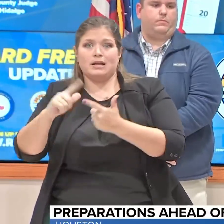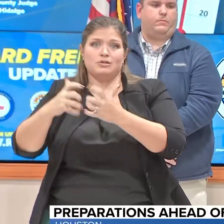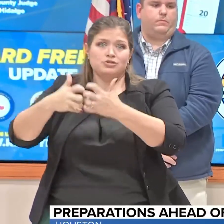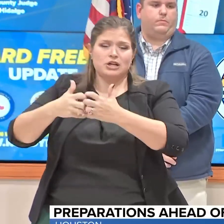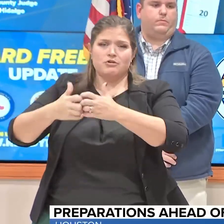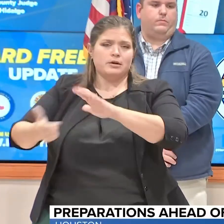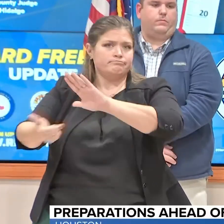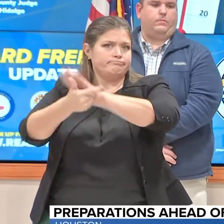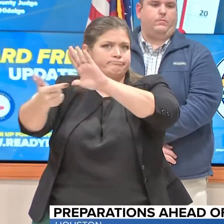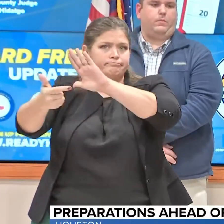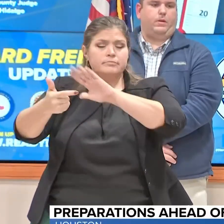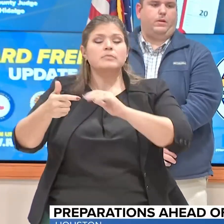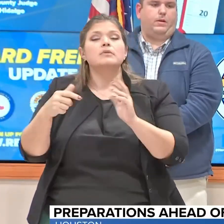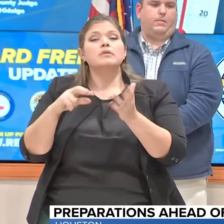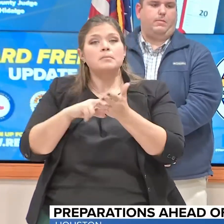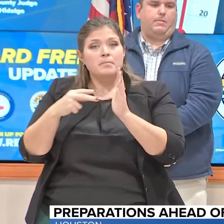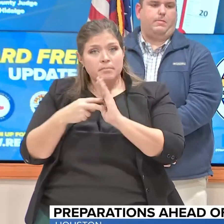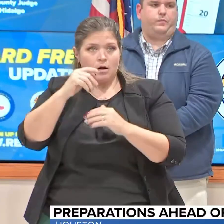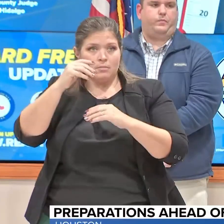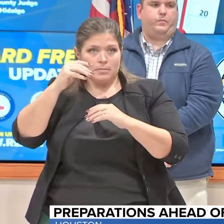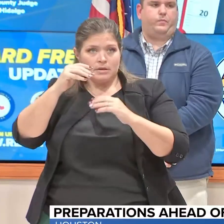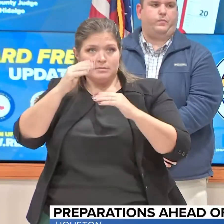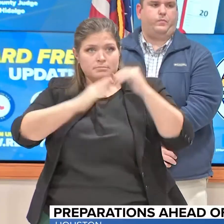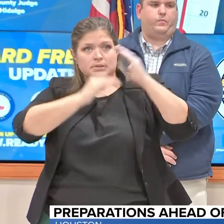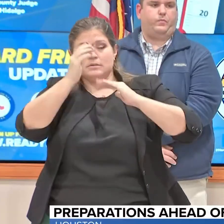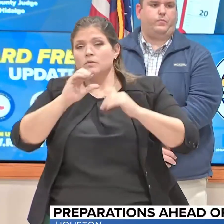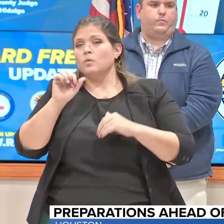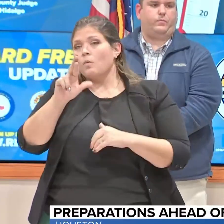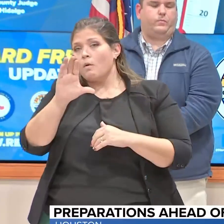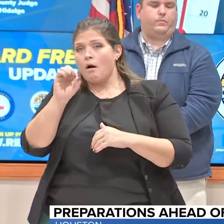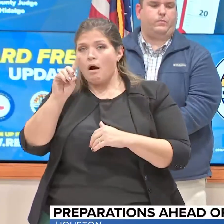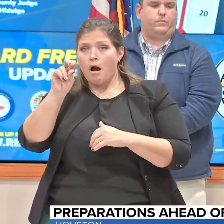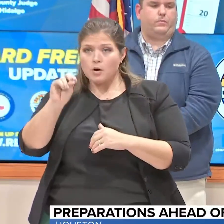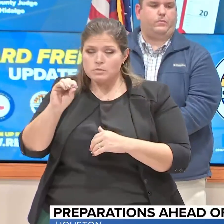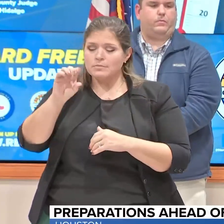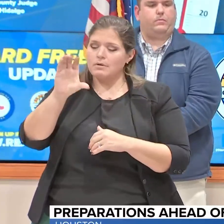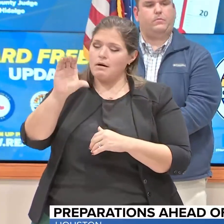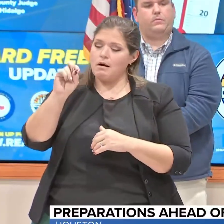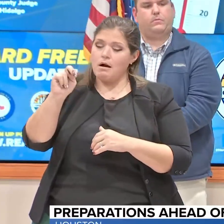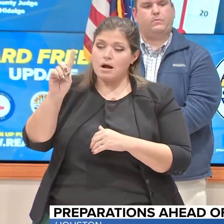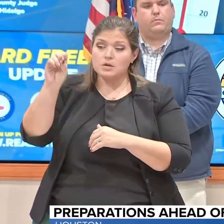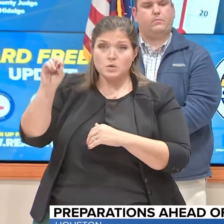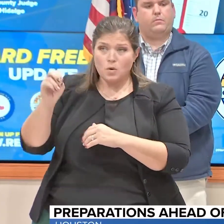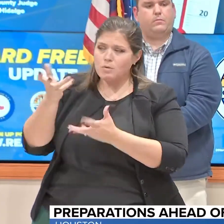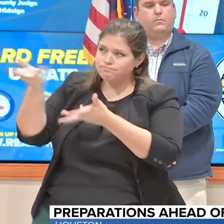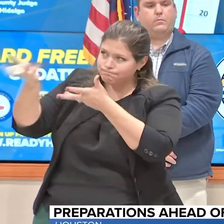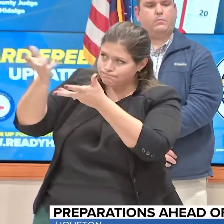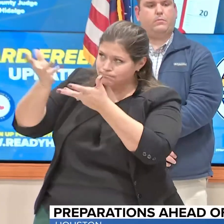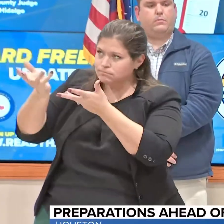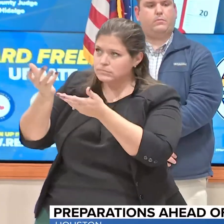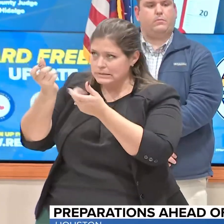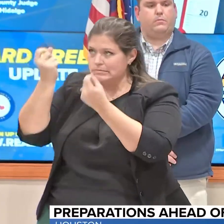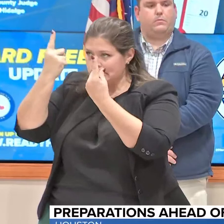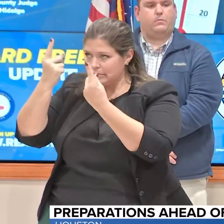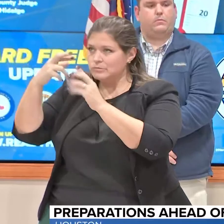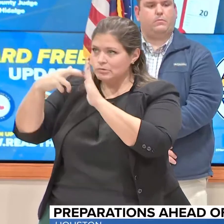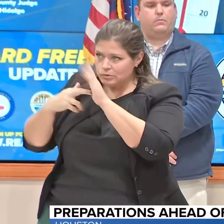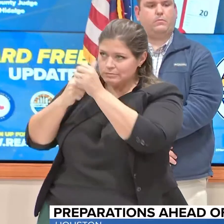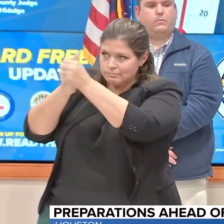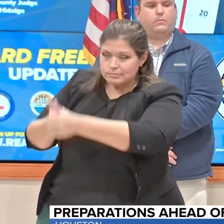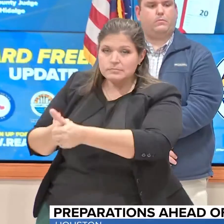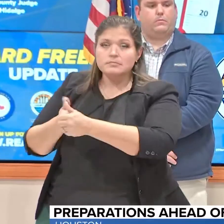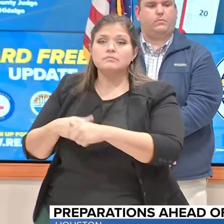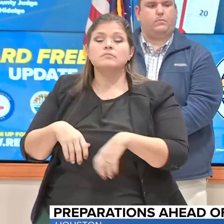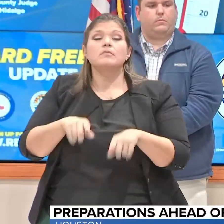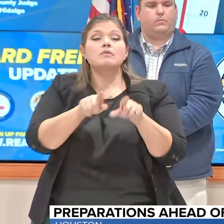your patios. So make sure you're communicating with your condo facility. In addition, you want to make sure that you do not